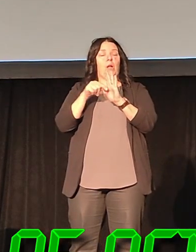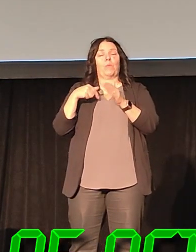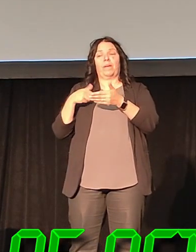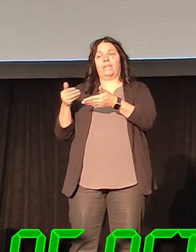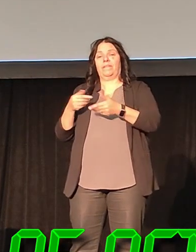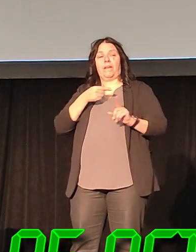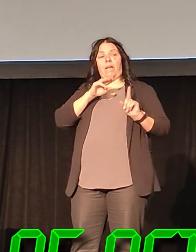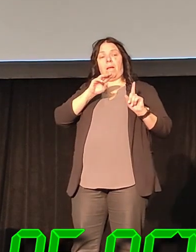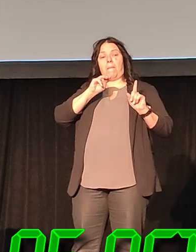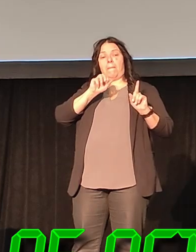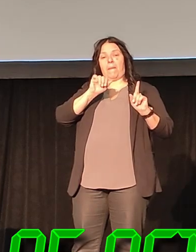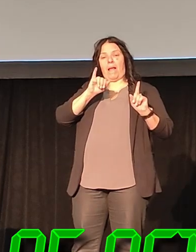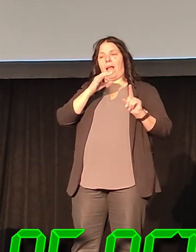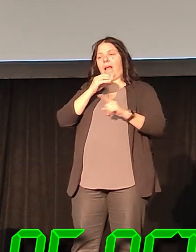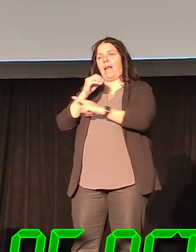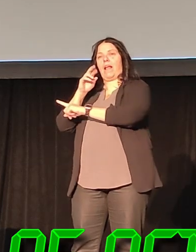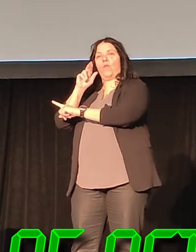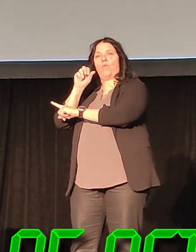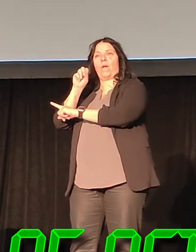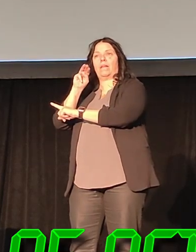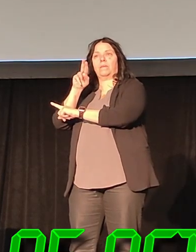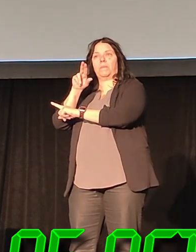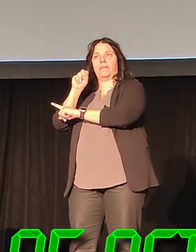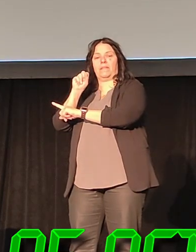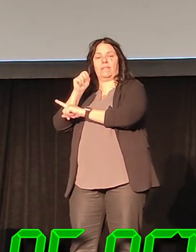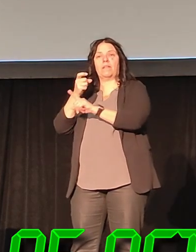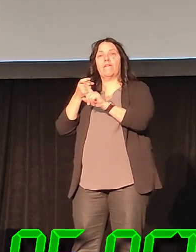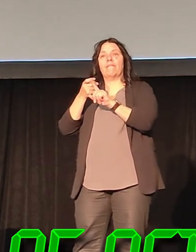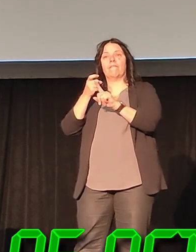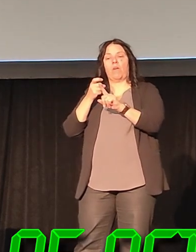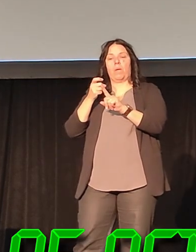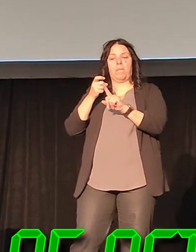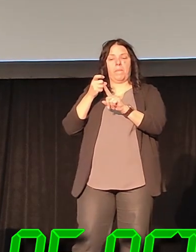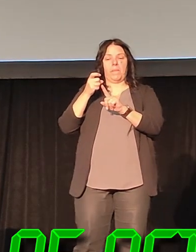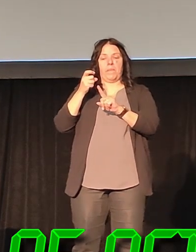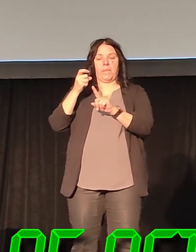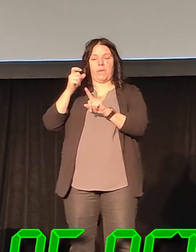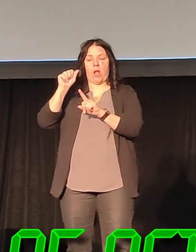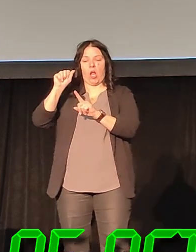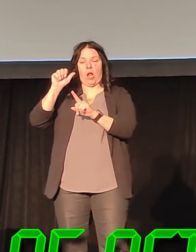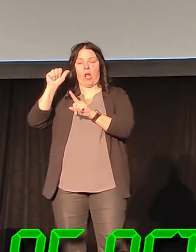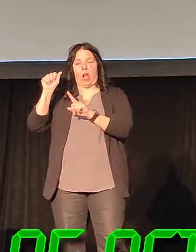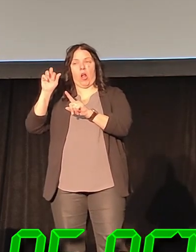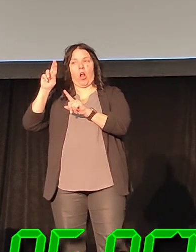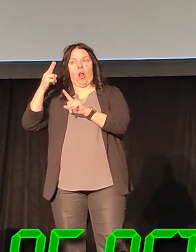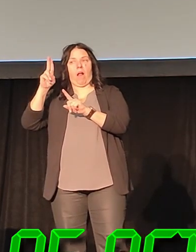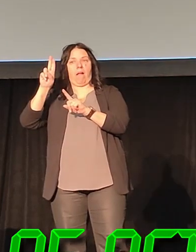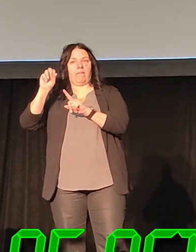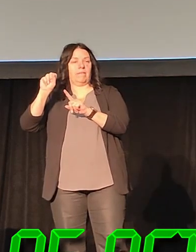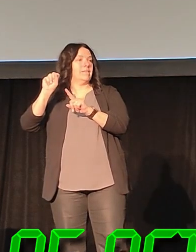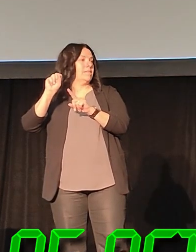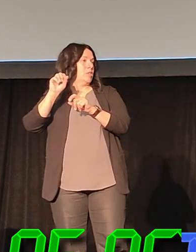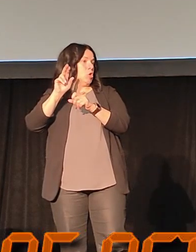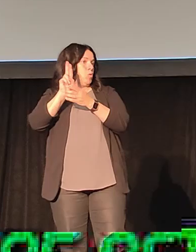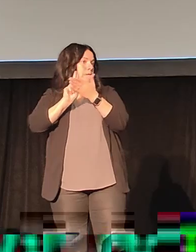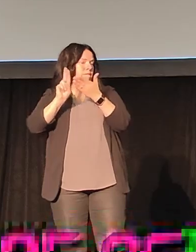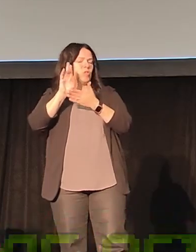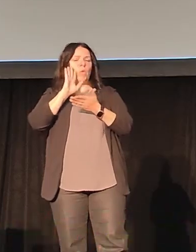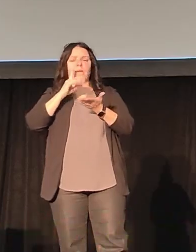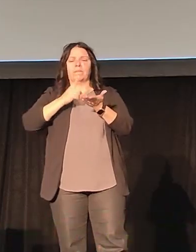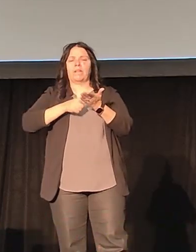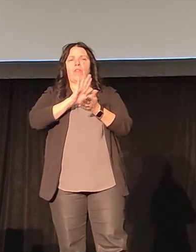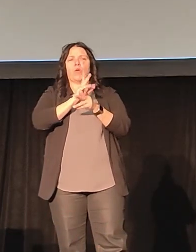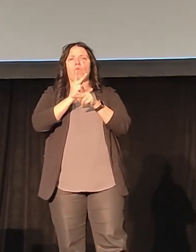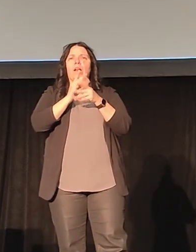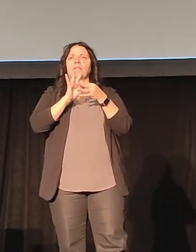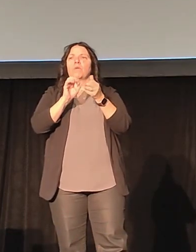and Rasmus from Aarhus University, and they will be sharing about the project on echolocation as an